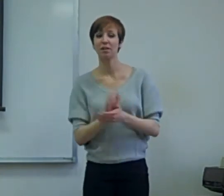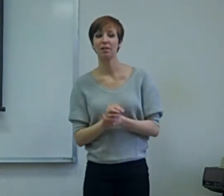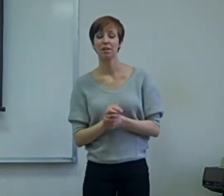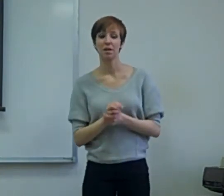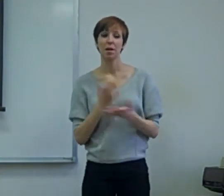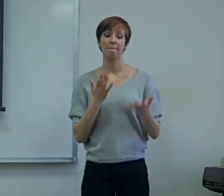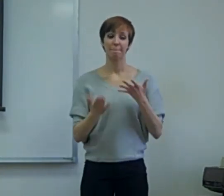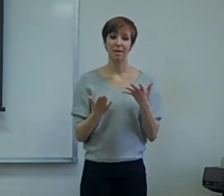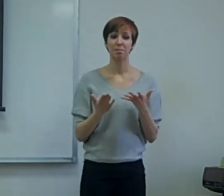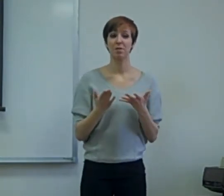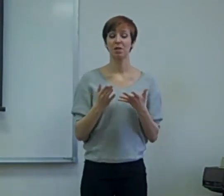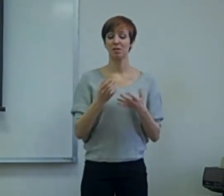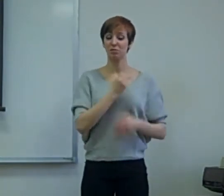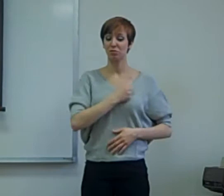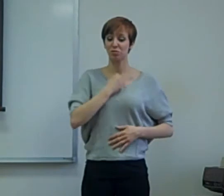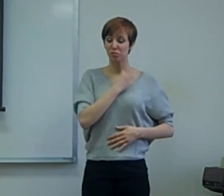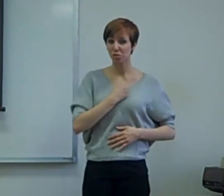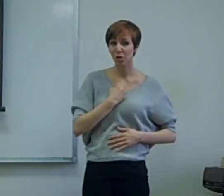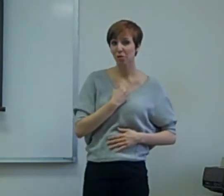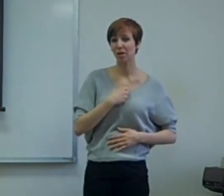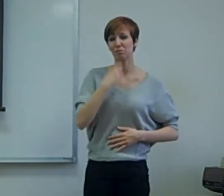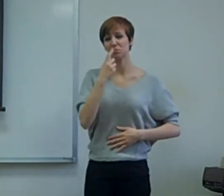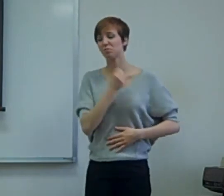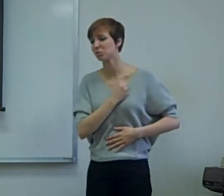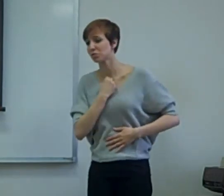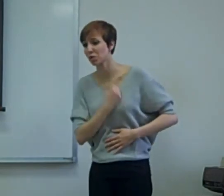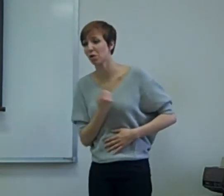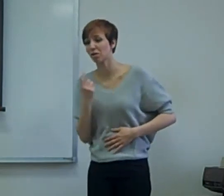you made the you made the effort to do that.